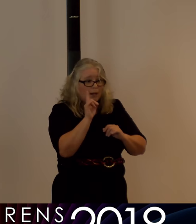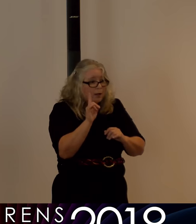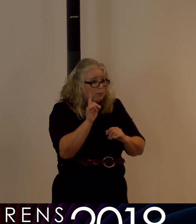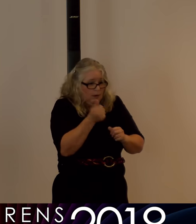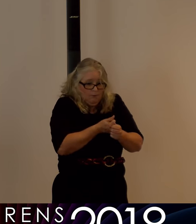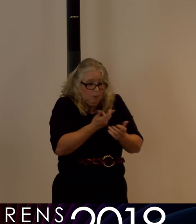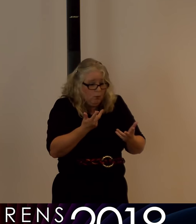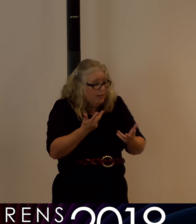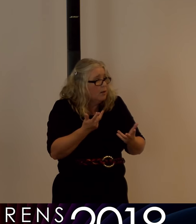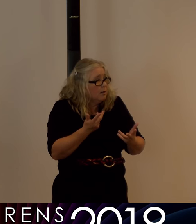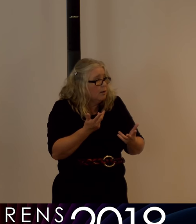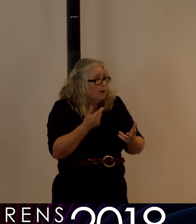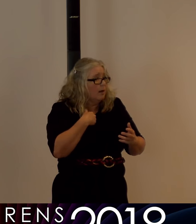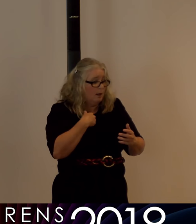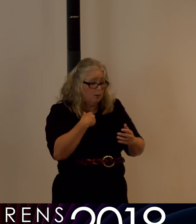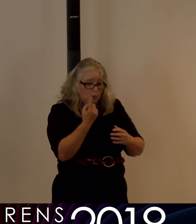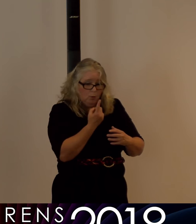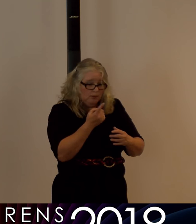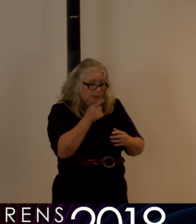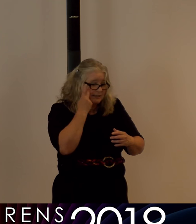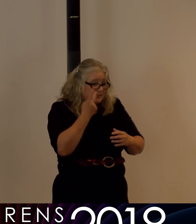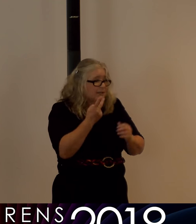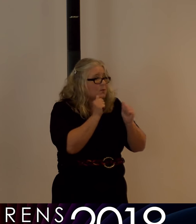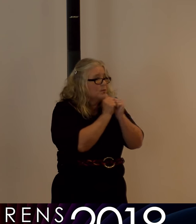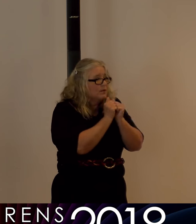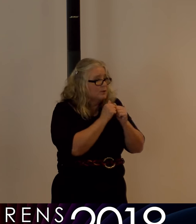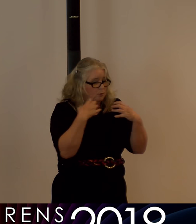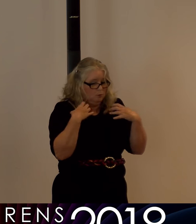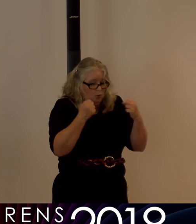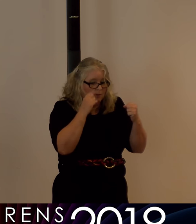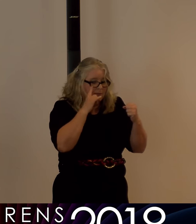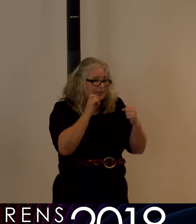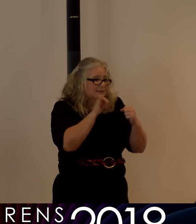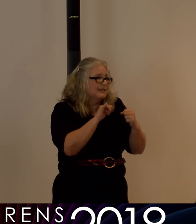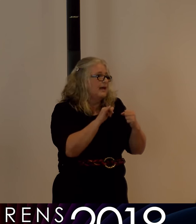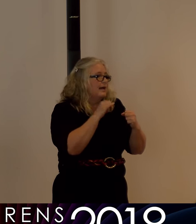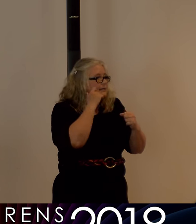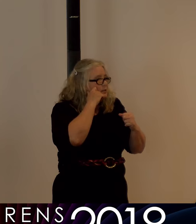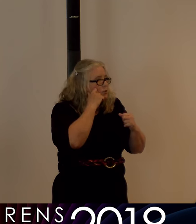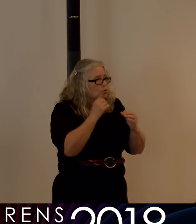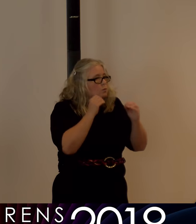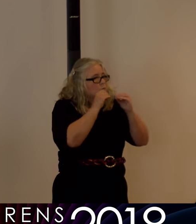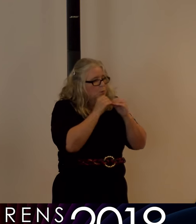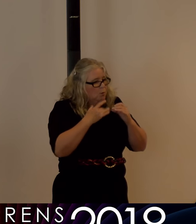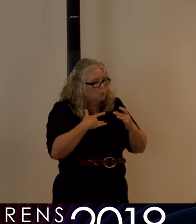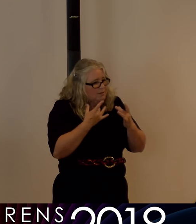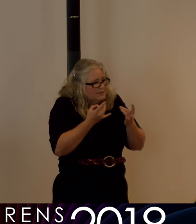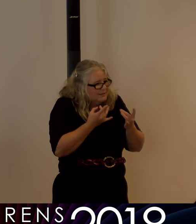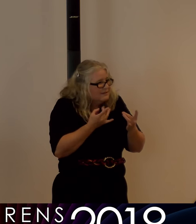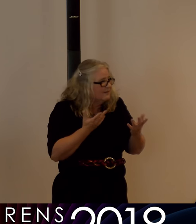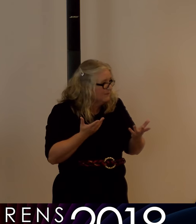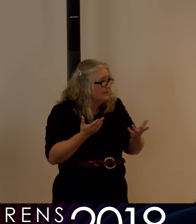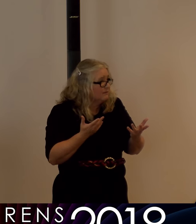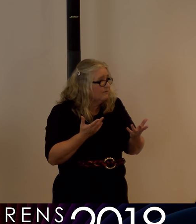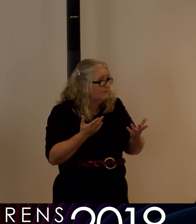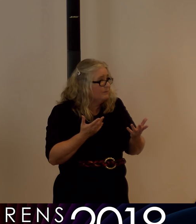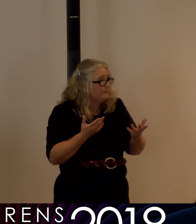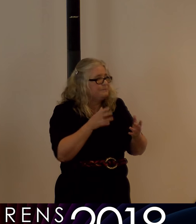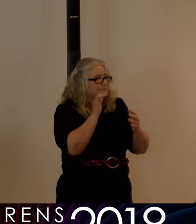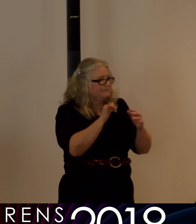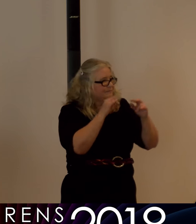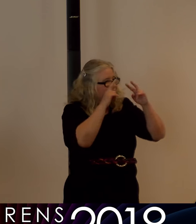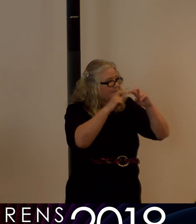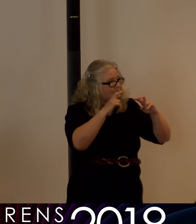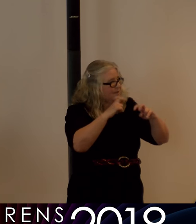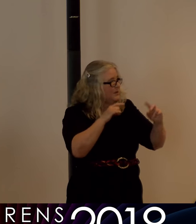those tissues are more sensitive? Or is it really restricted to specific tissues? And this analysis